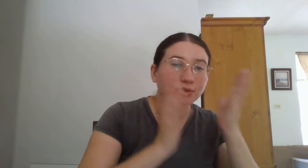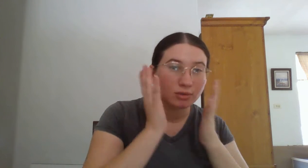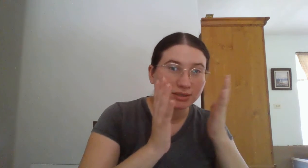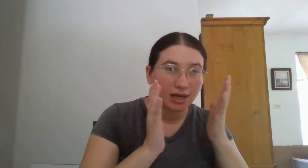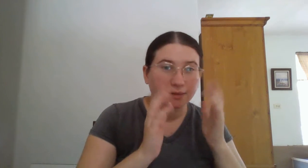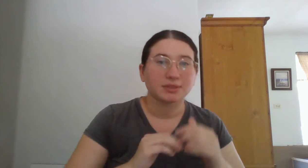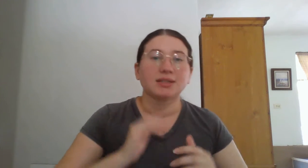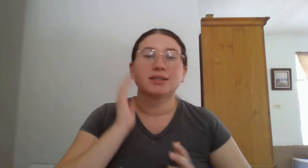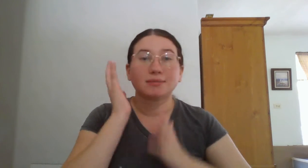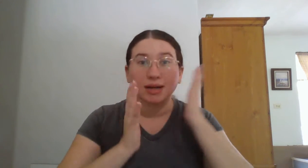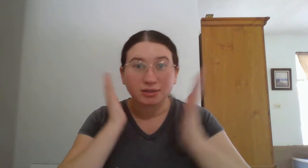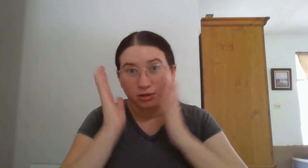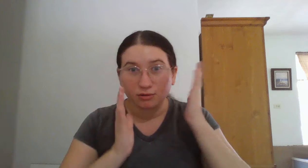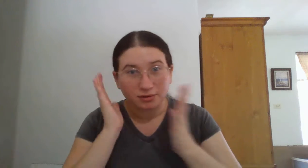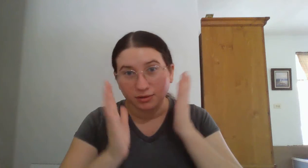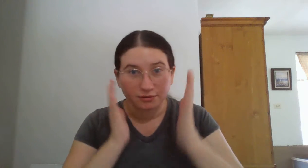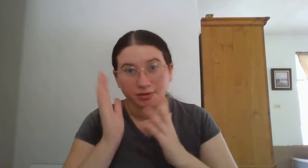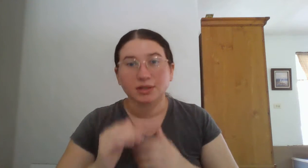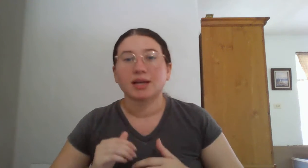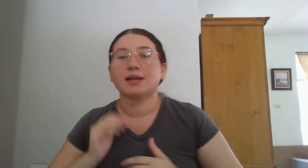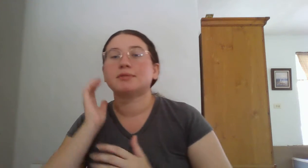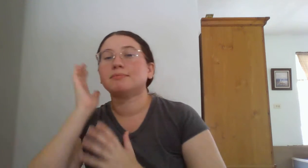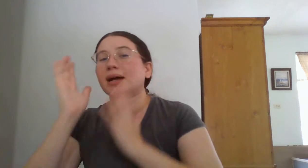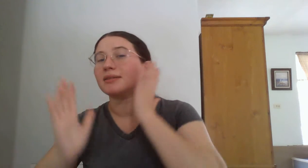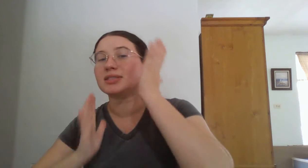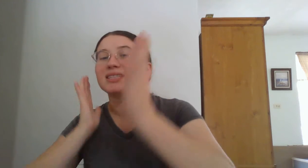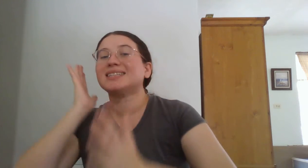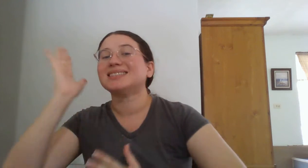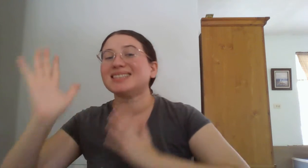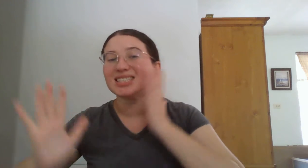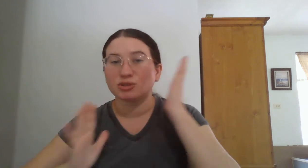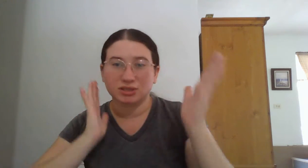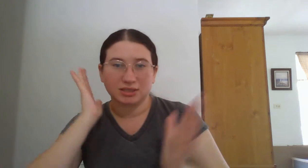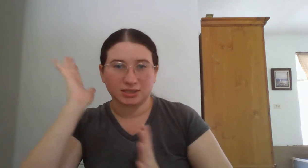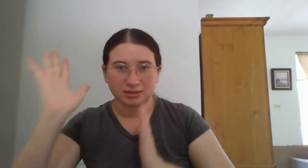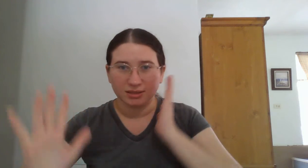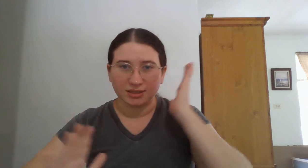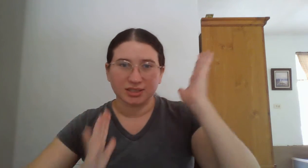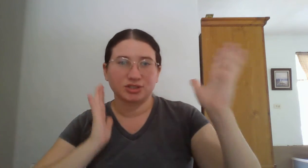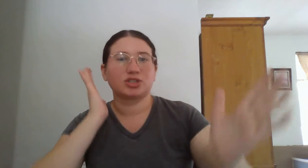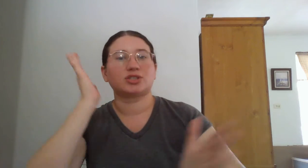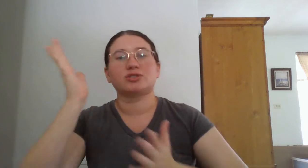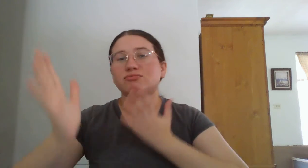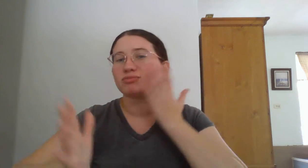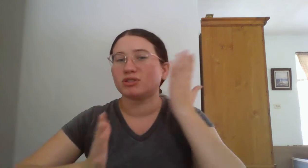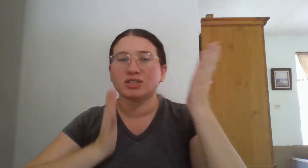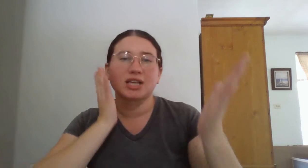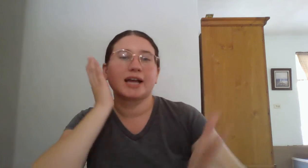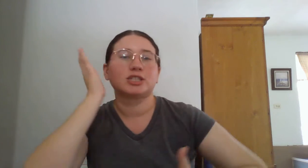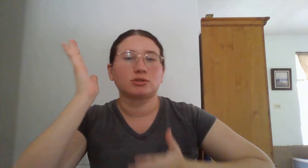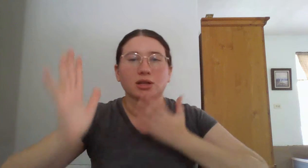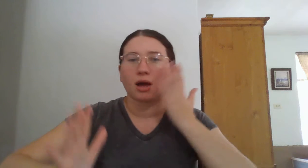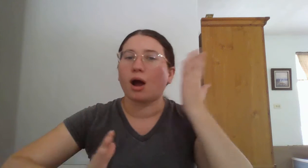embarrassed one time, embarrassed over and over, and embarrassed continuously is just, exaggerate the